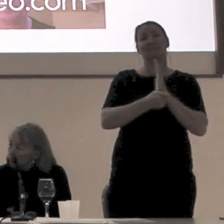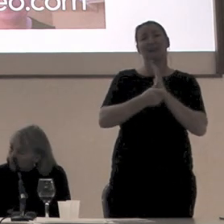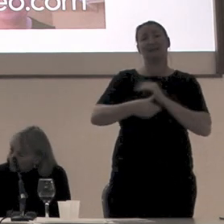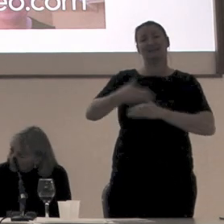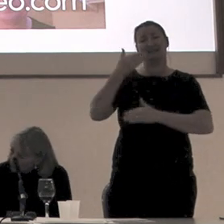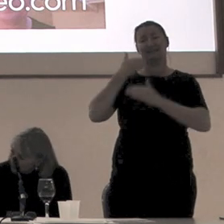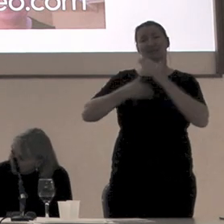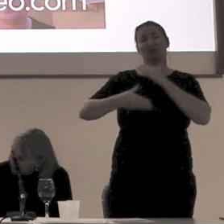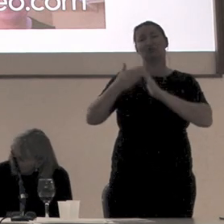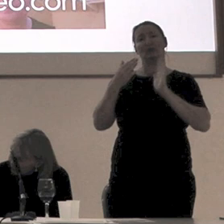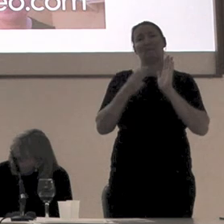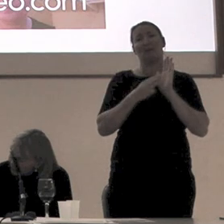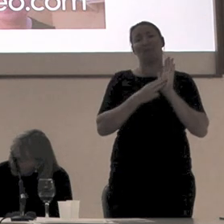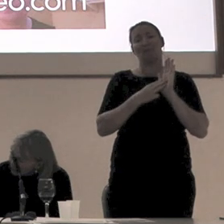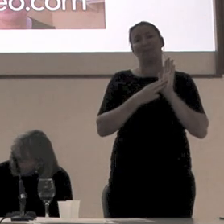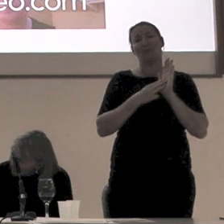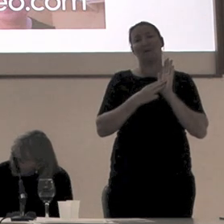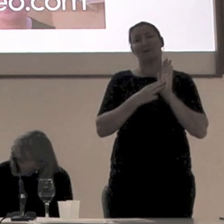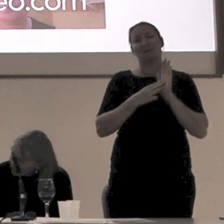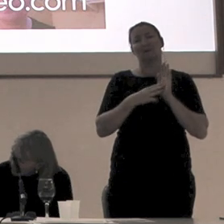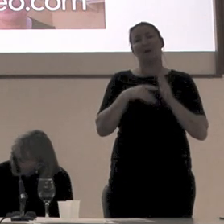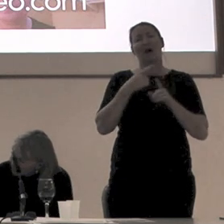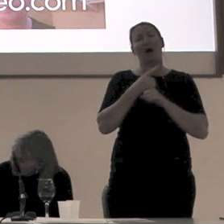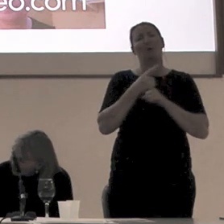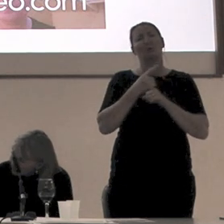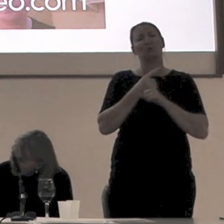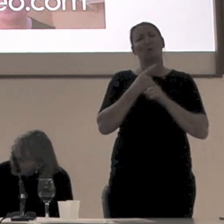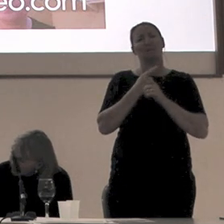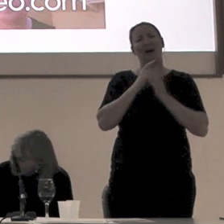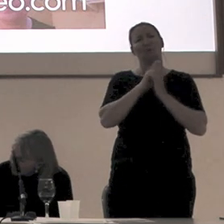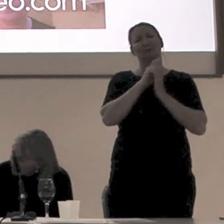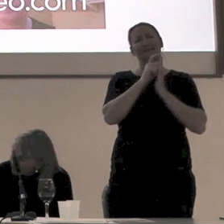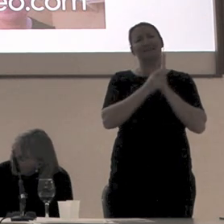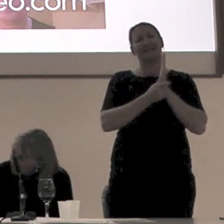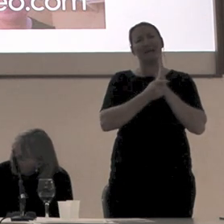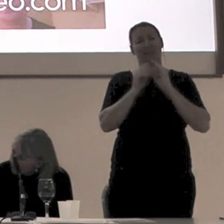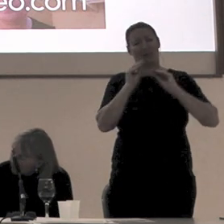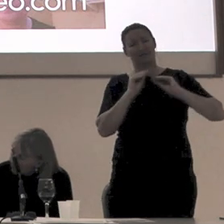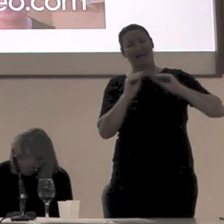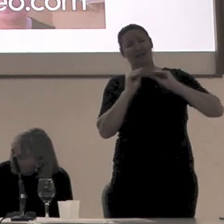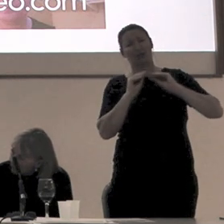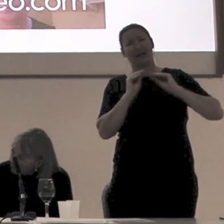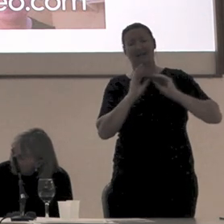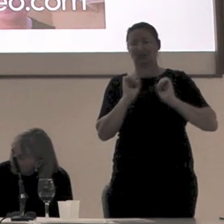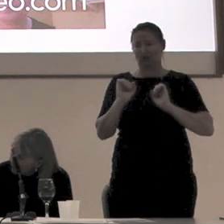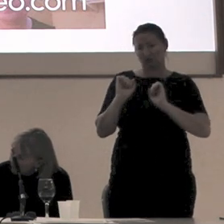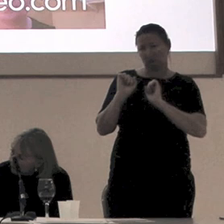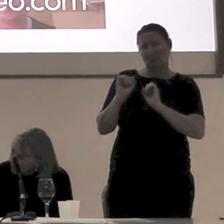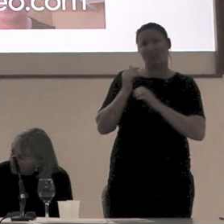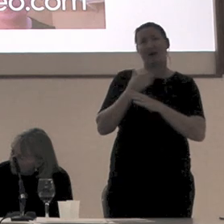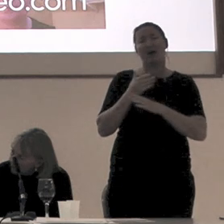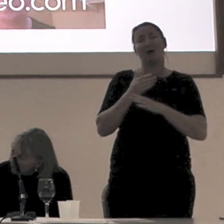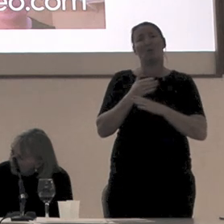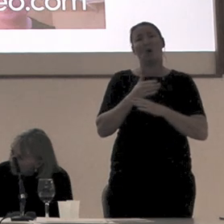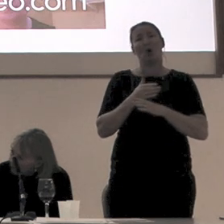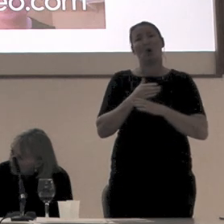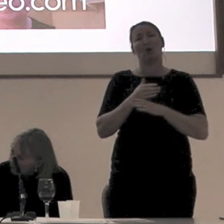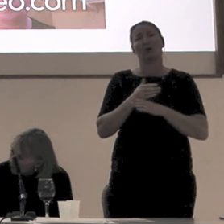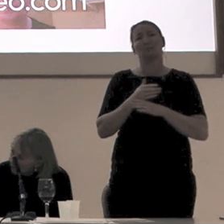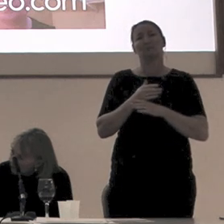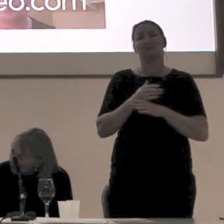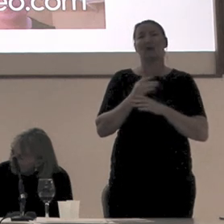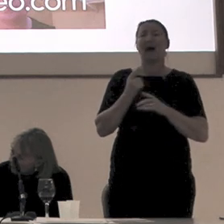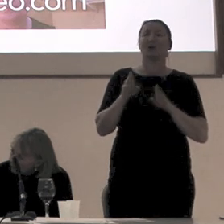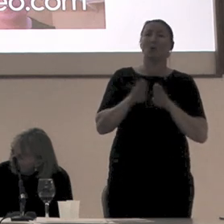about disabled educators and the union's work with them, and then I'll come and on to talking about some of our work